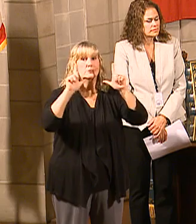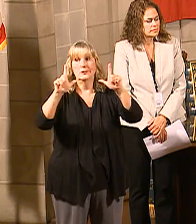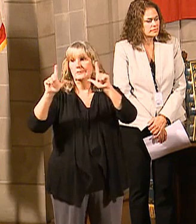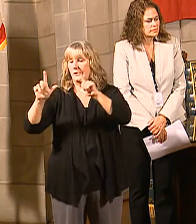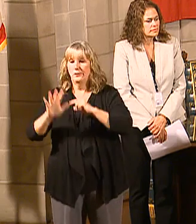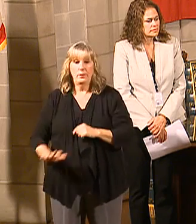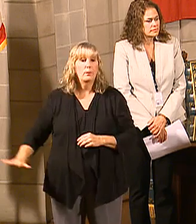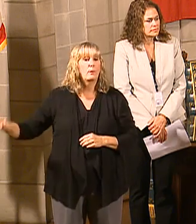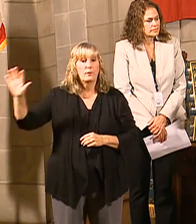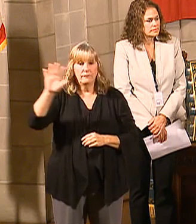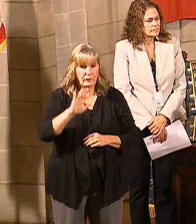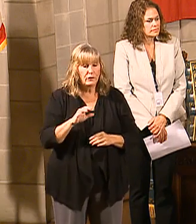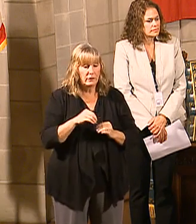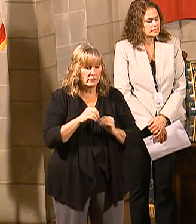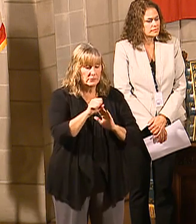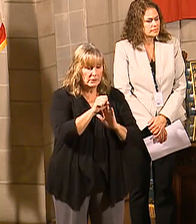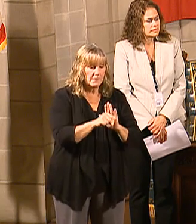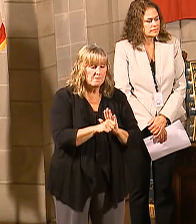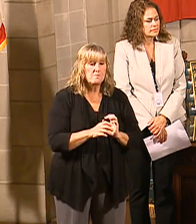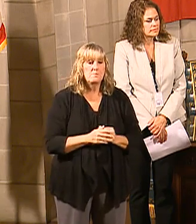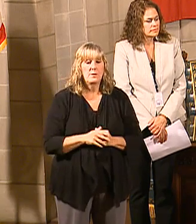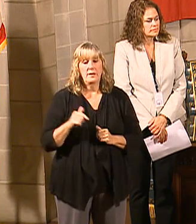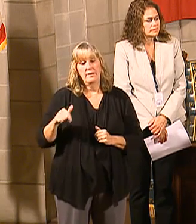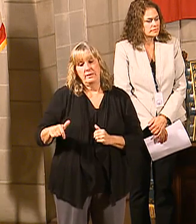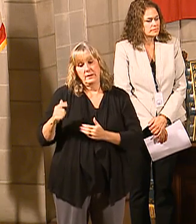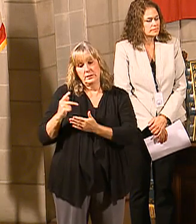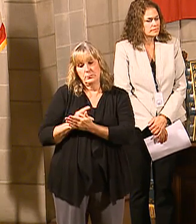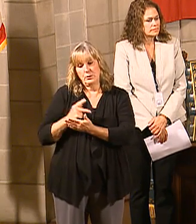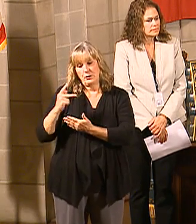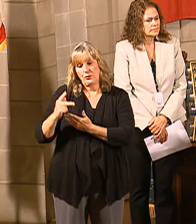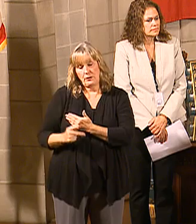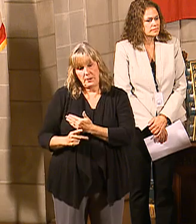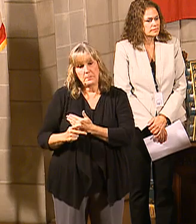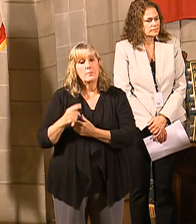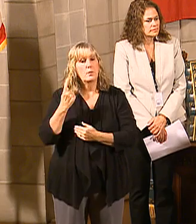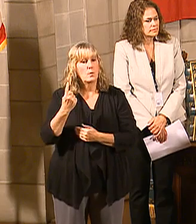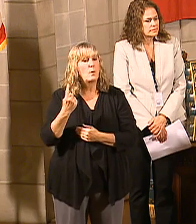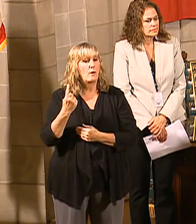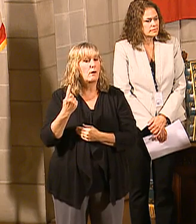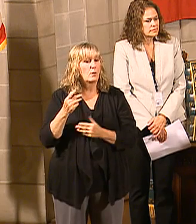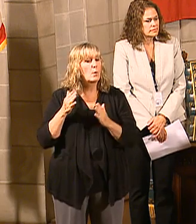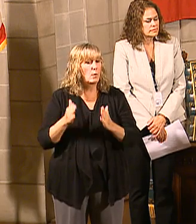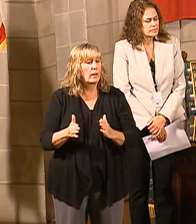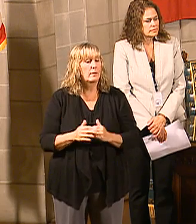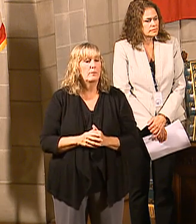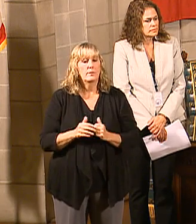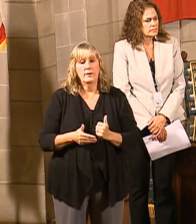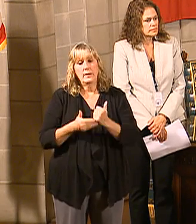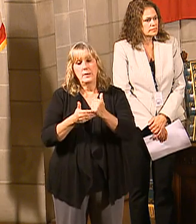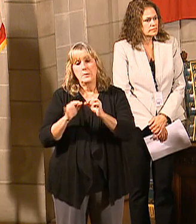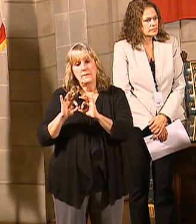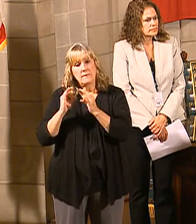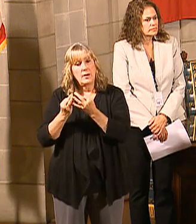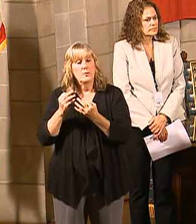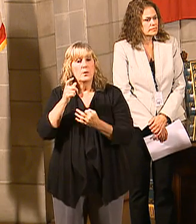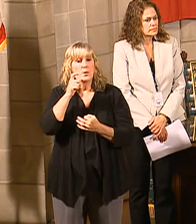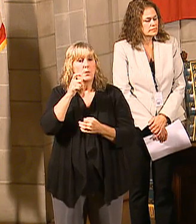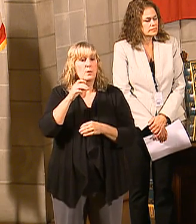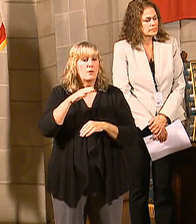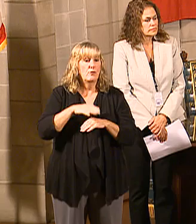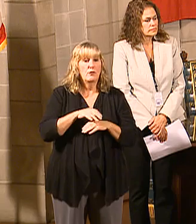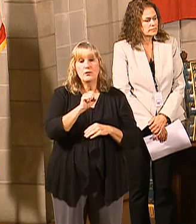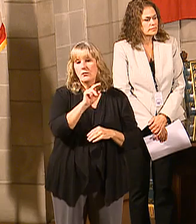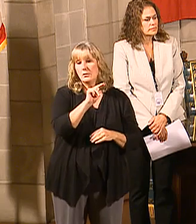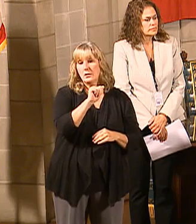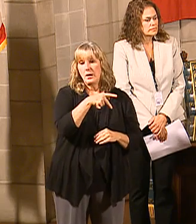that we're addressing that. Obviously, this SNAP Next Step is one of those ways where we can help those families who are on the